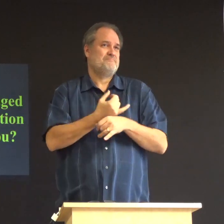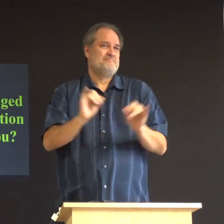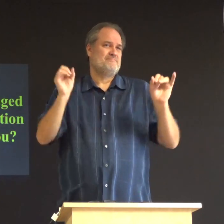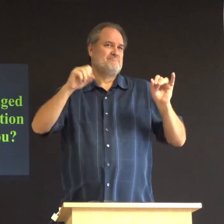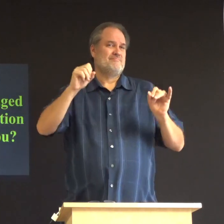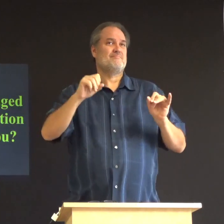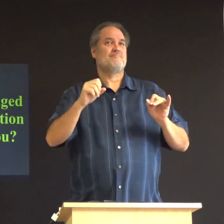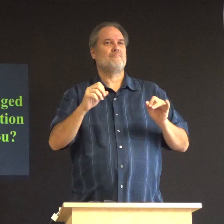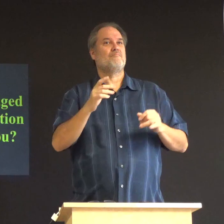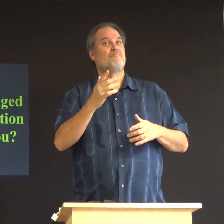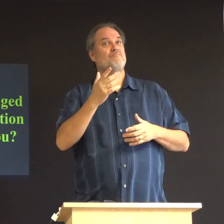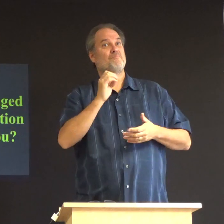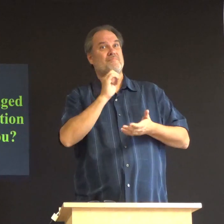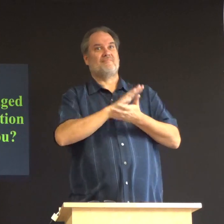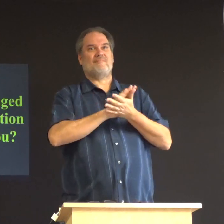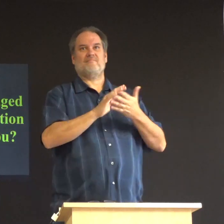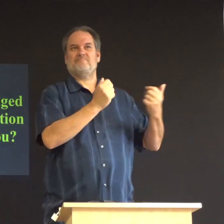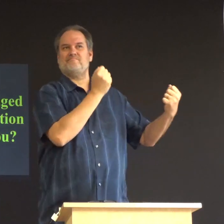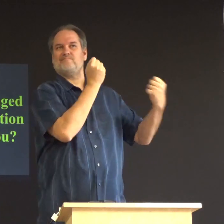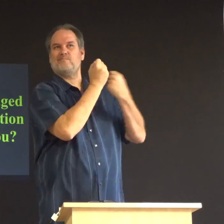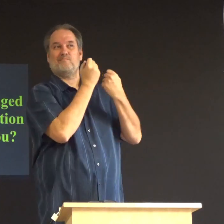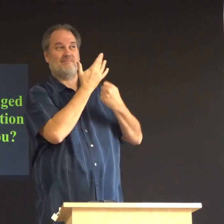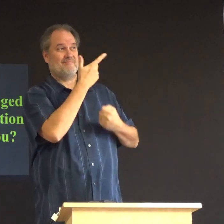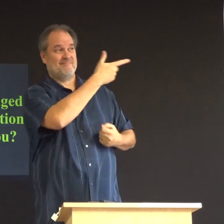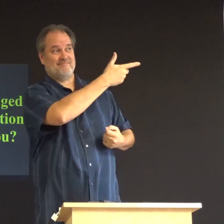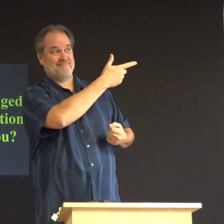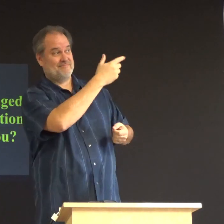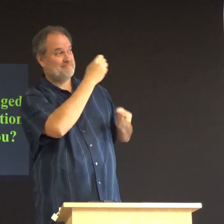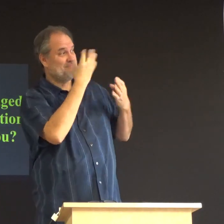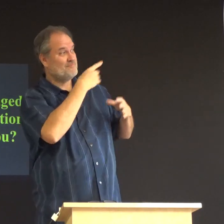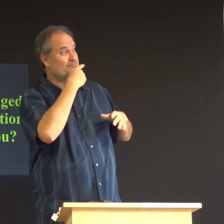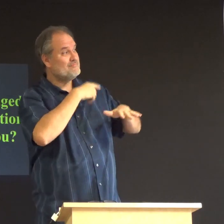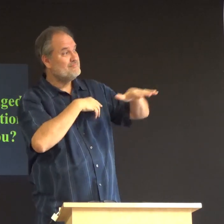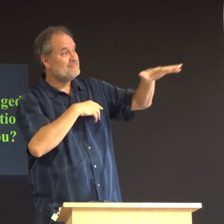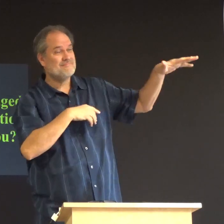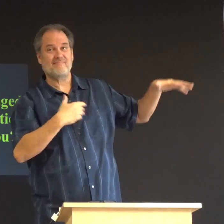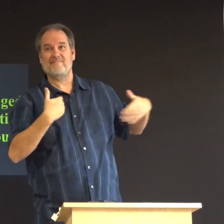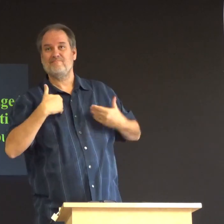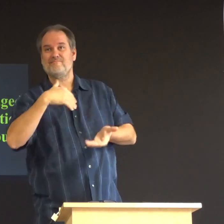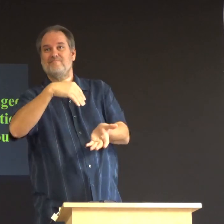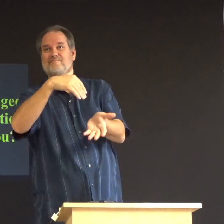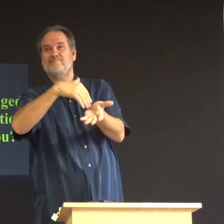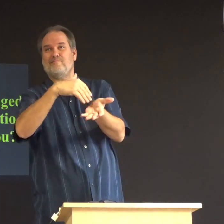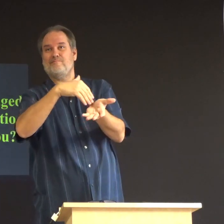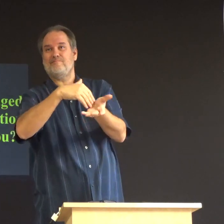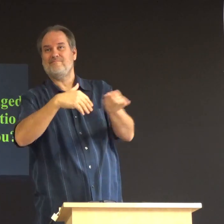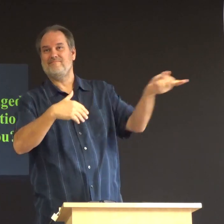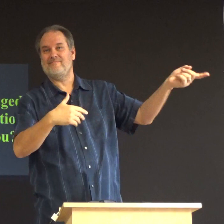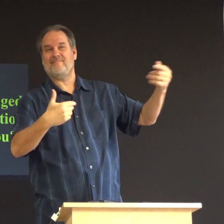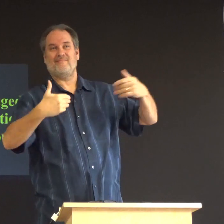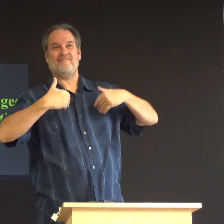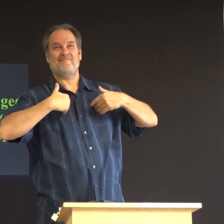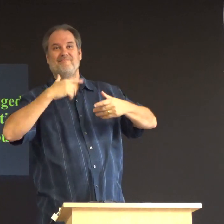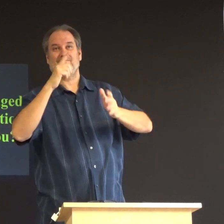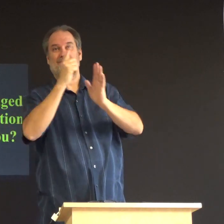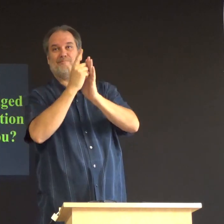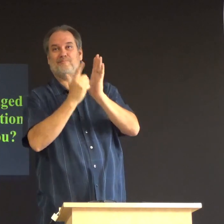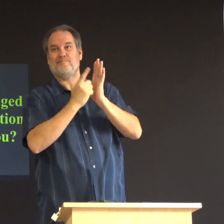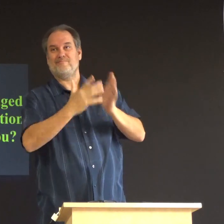Maybe death can be independent. It'd be nice for the church to have support. I mean,